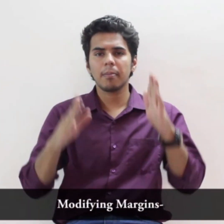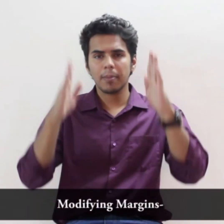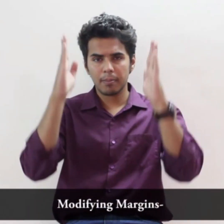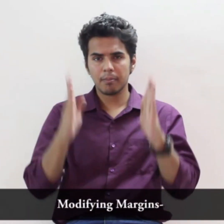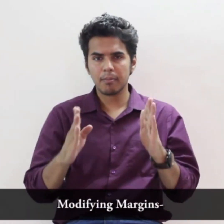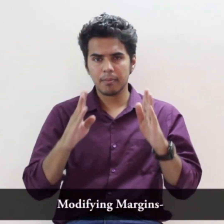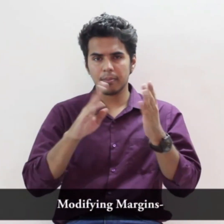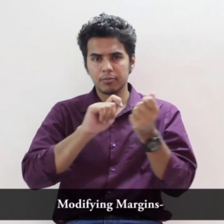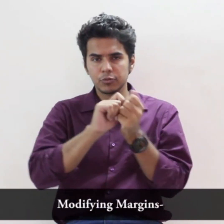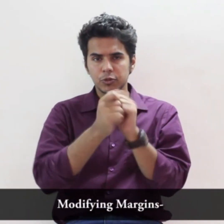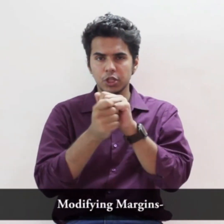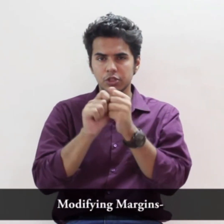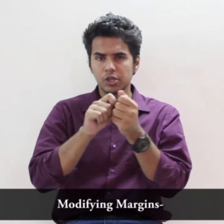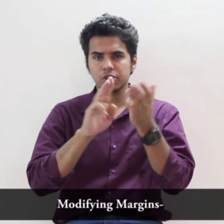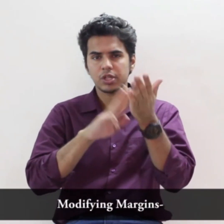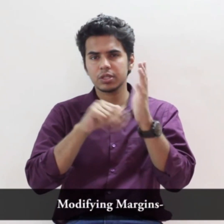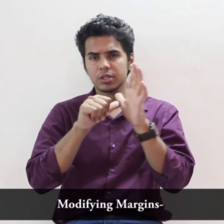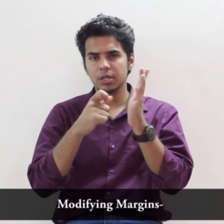Modifying margins.